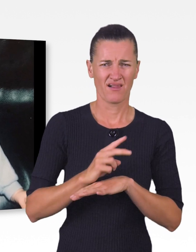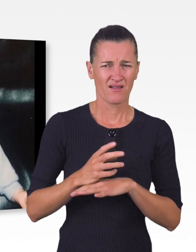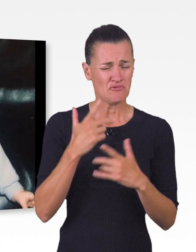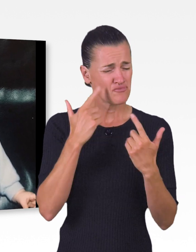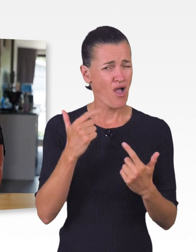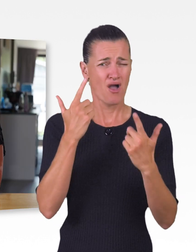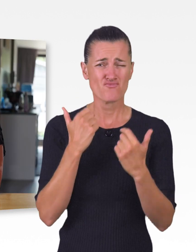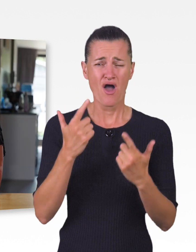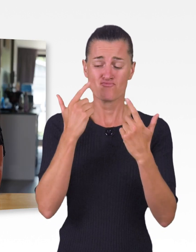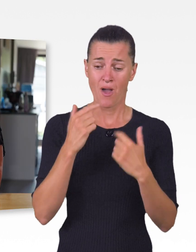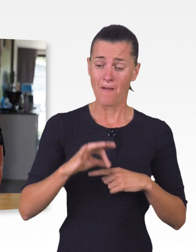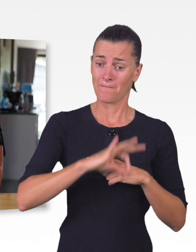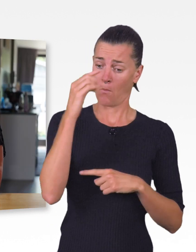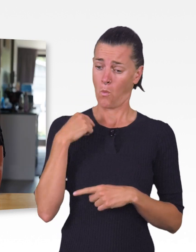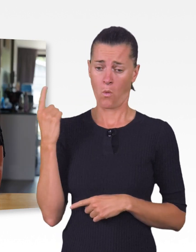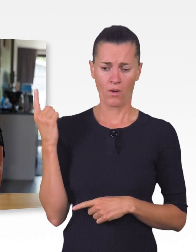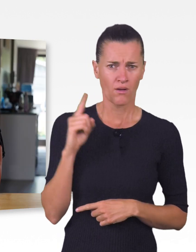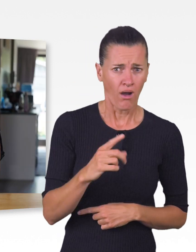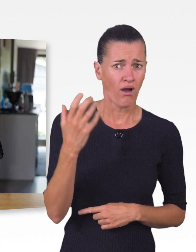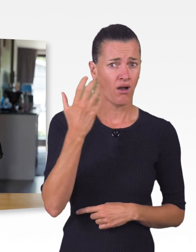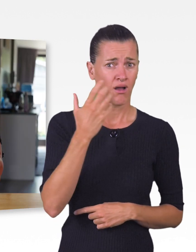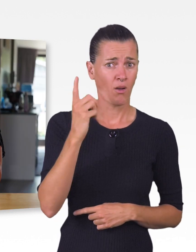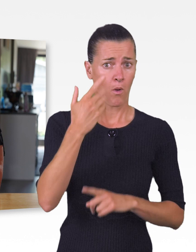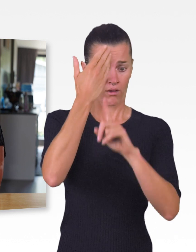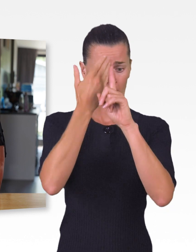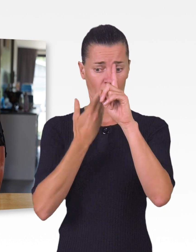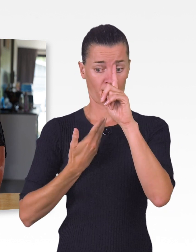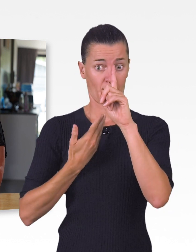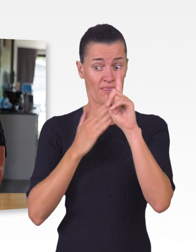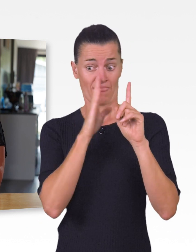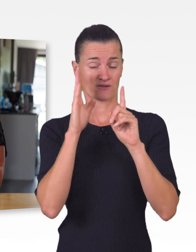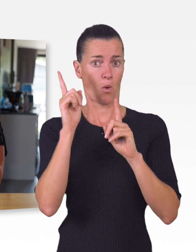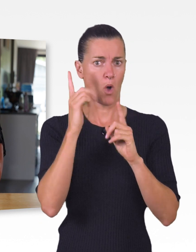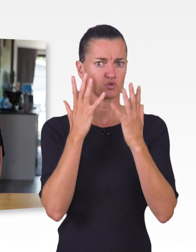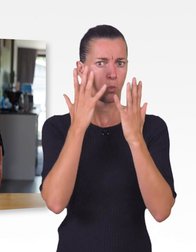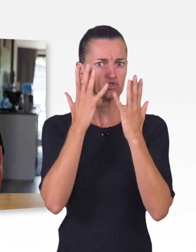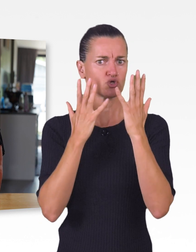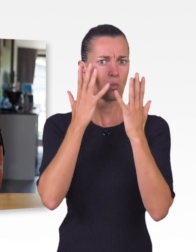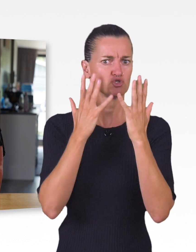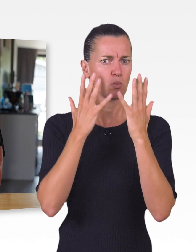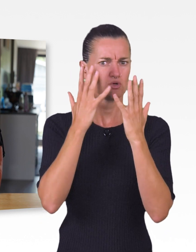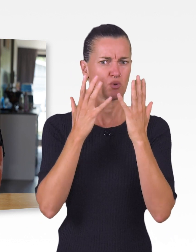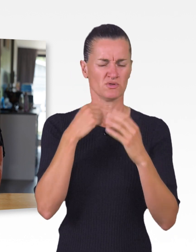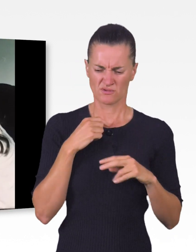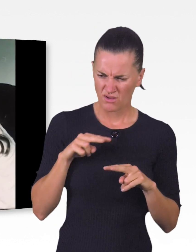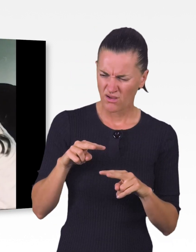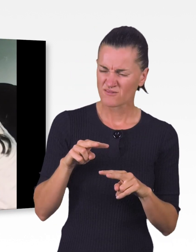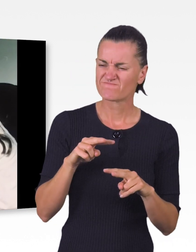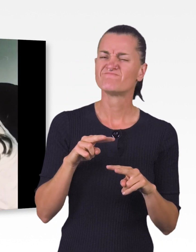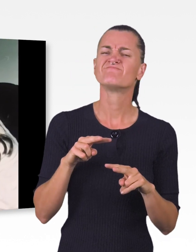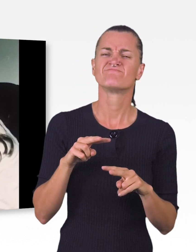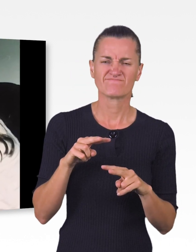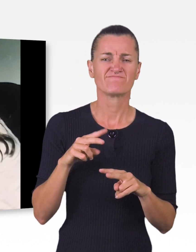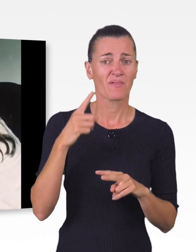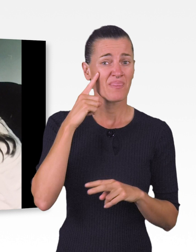a lot. In the morning, you could draw a line down the left side of his body and his whole left side was twitching.